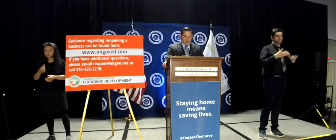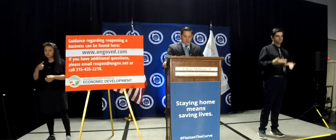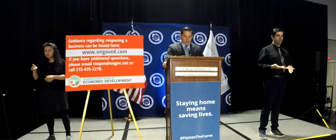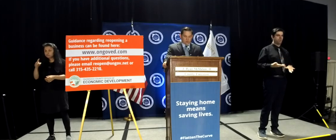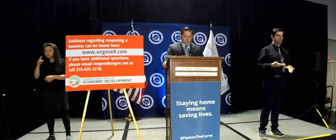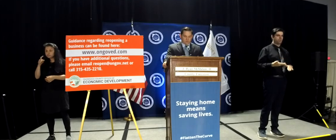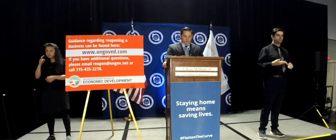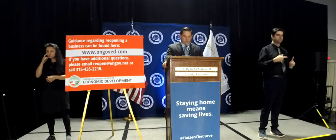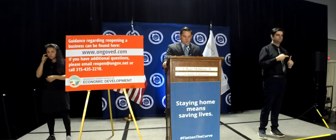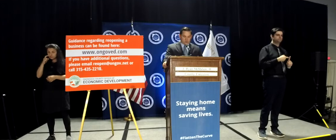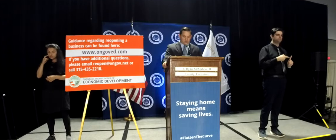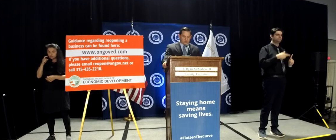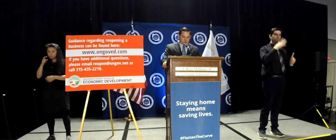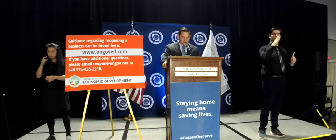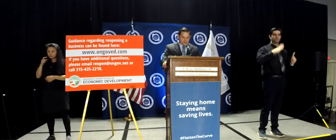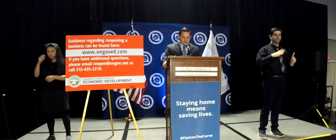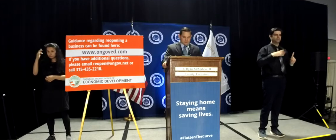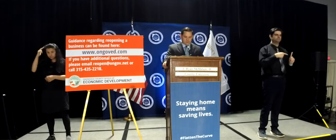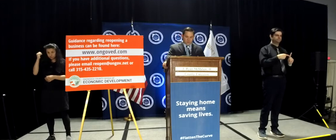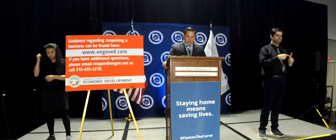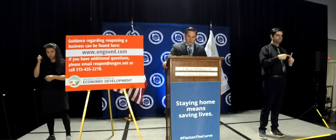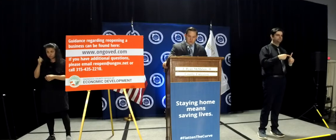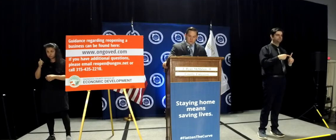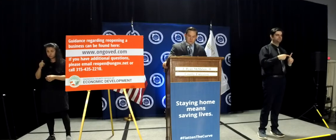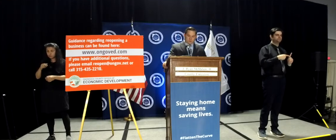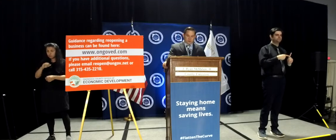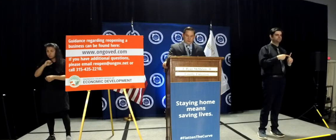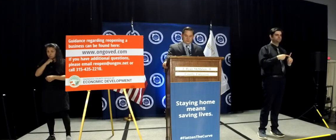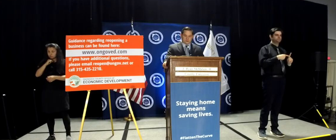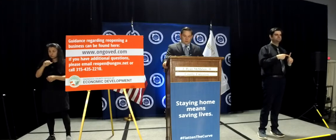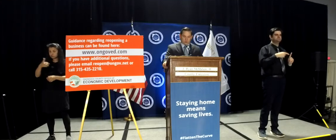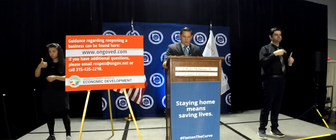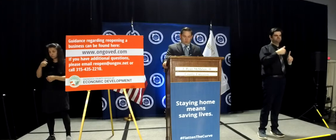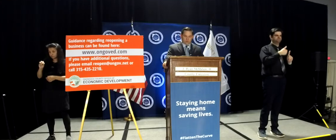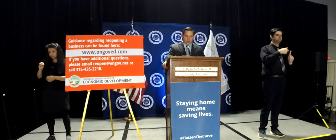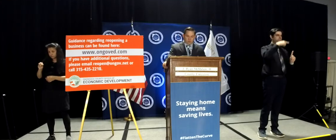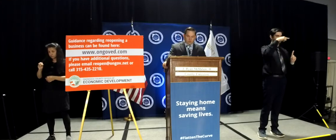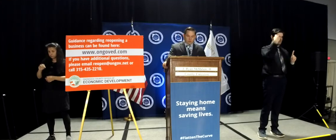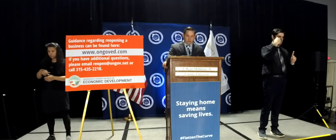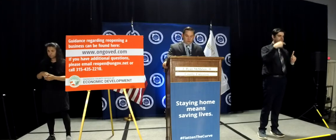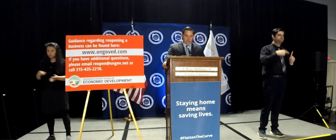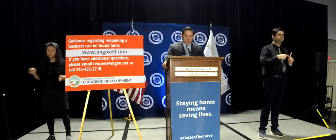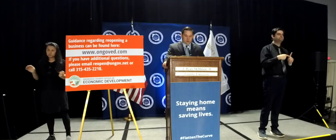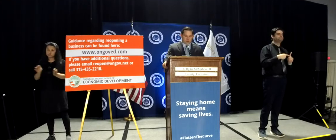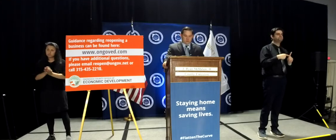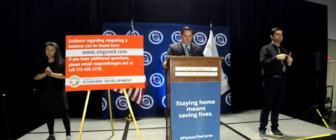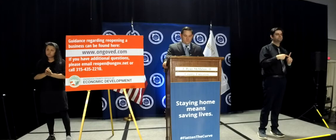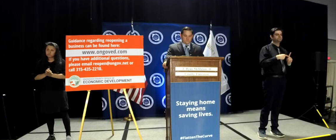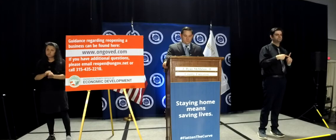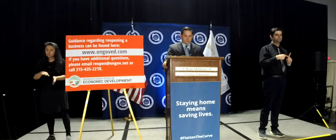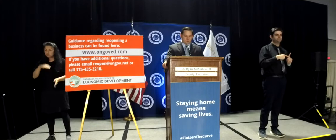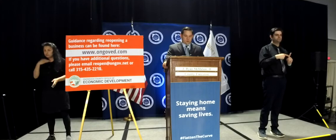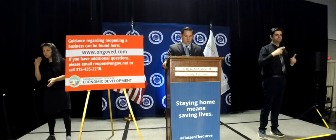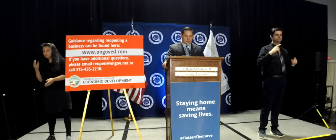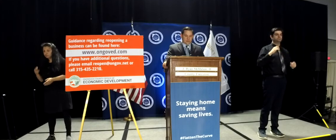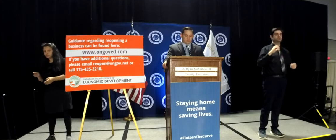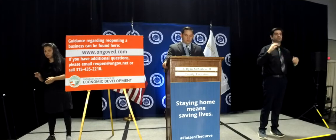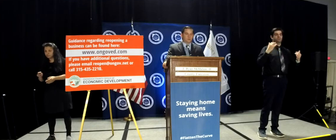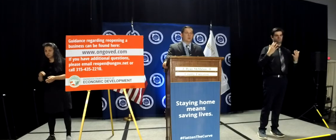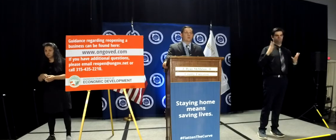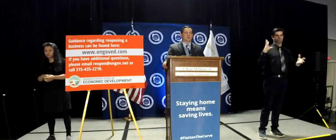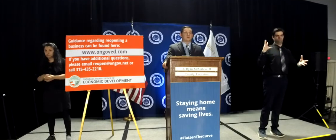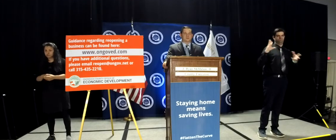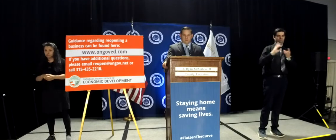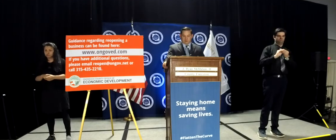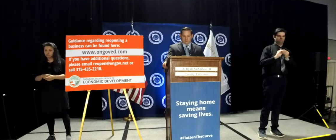She was an African-American woman in her 60s. This brings the total number of